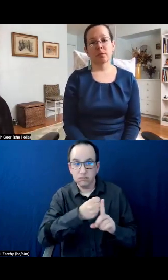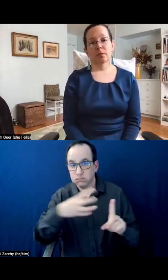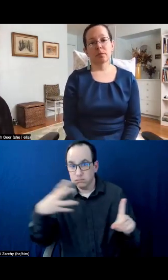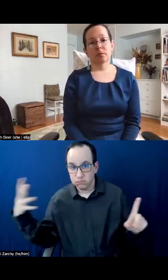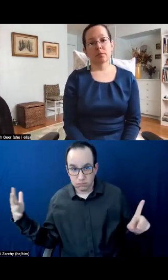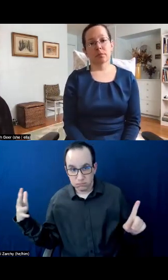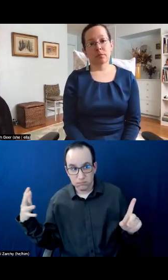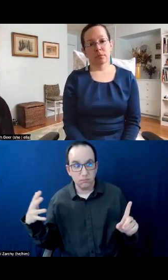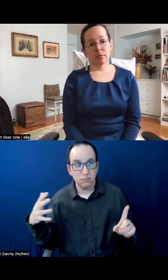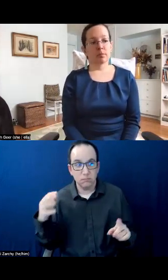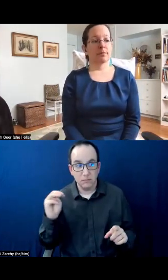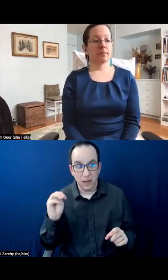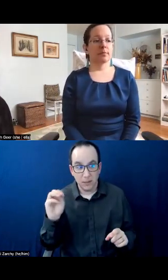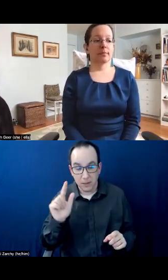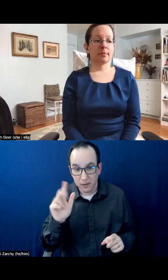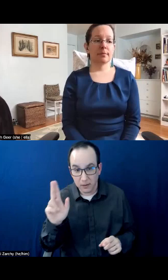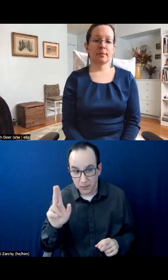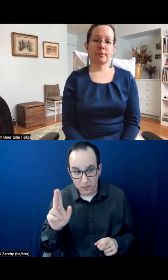Okay.